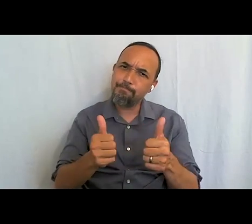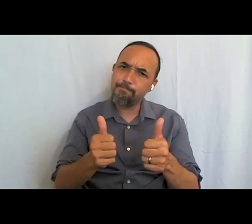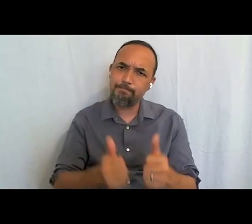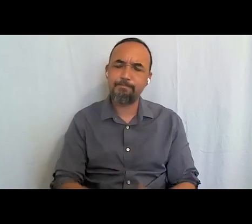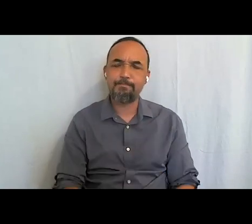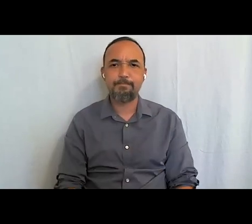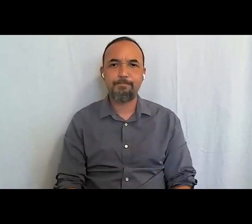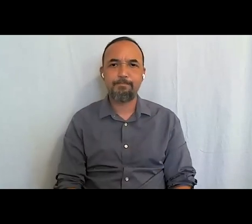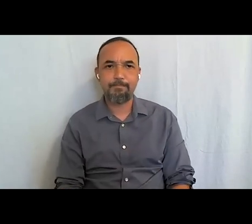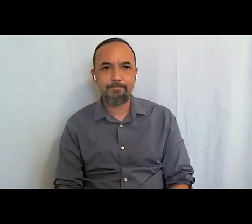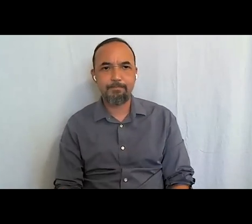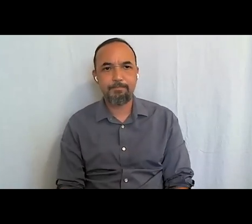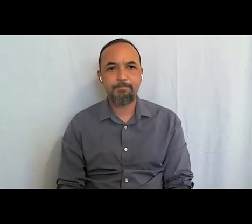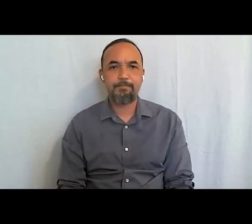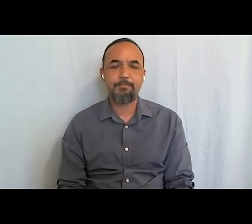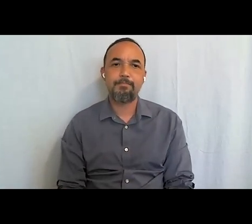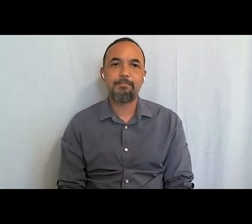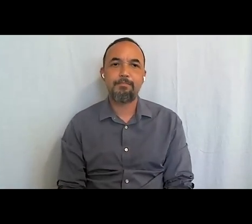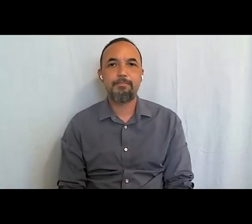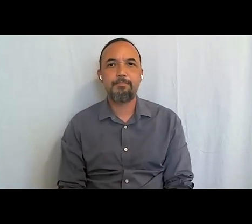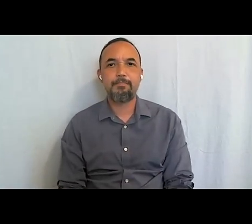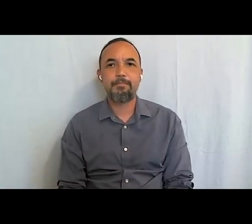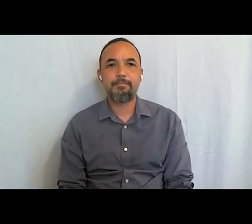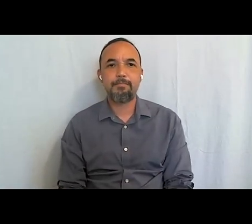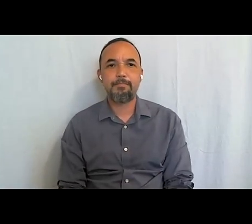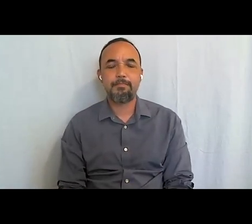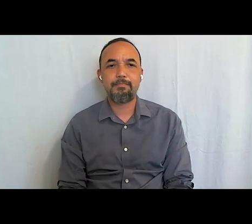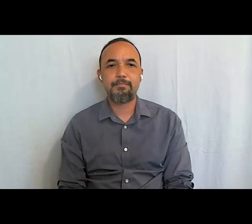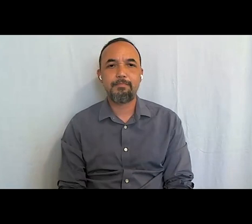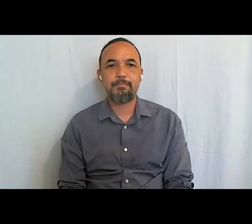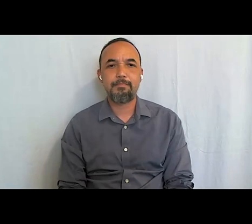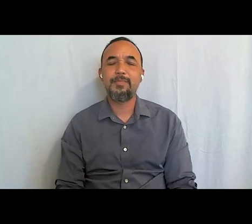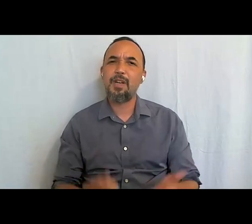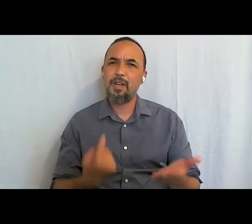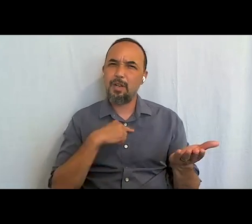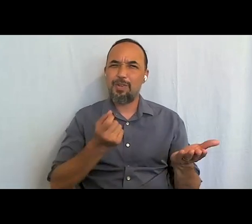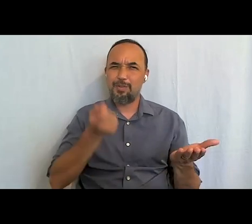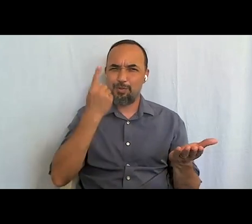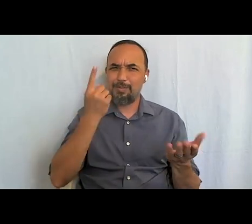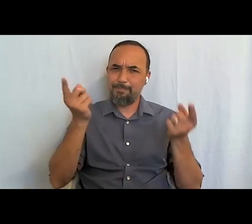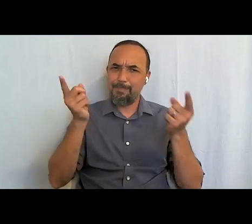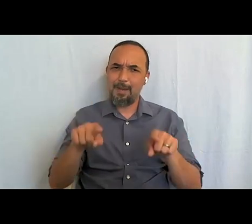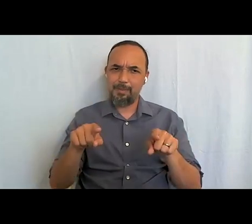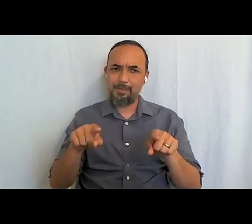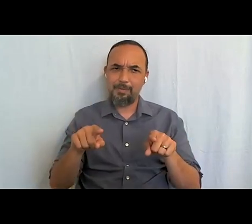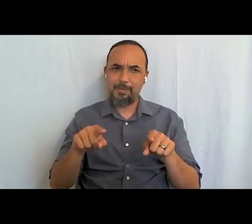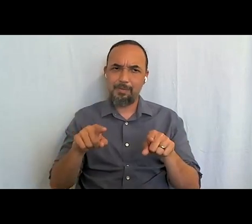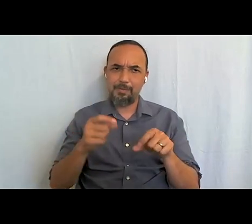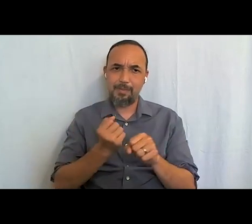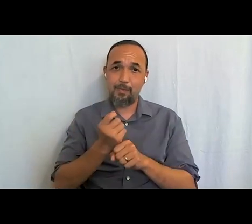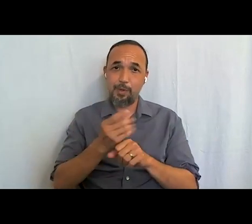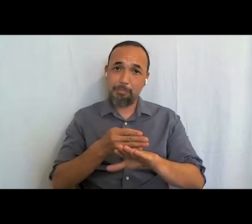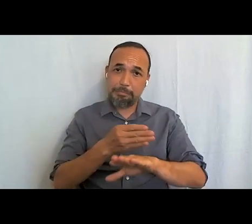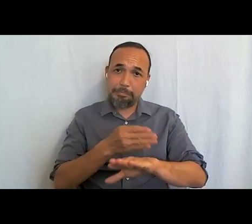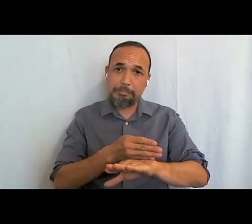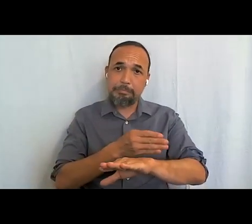You know, we've also, anyway, we understand that this happens. Every year we get a little bit better on it. We've also, if